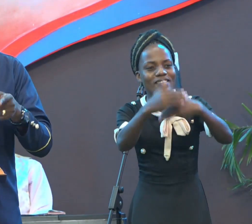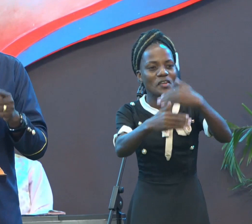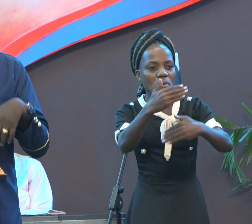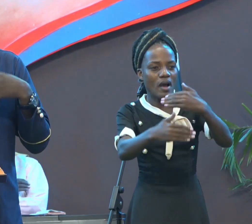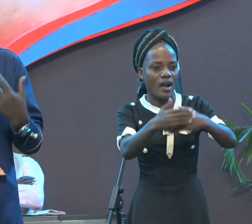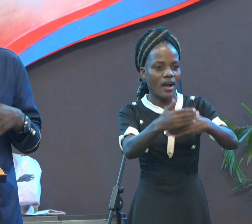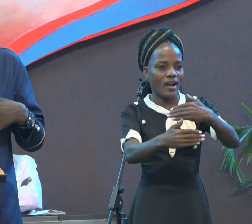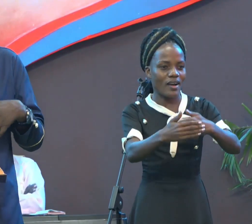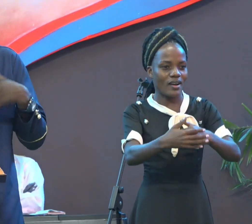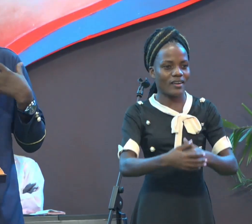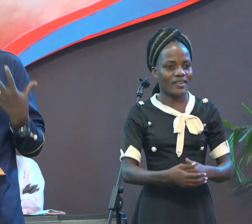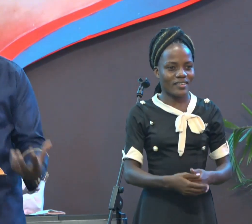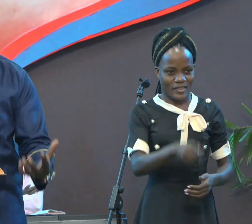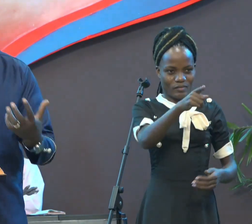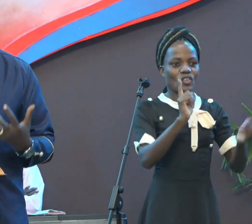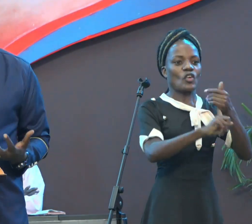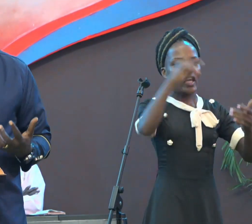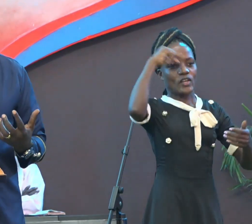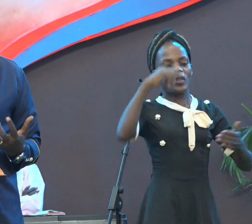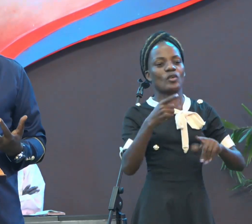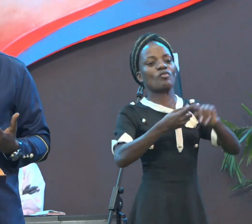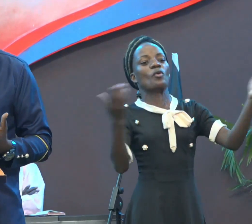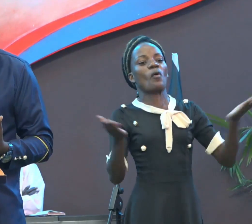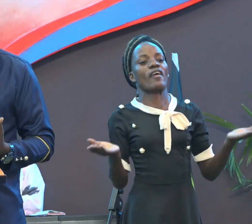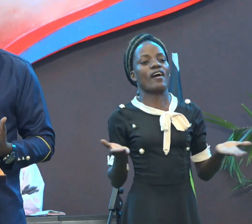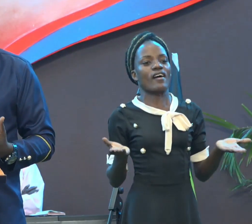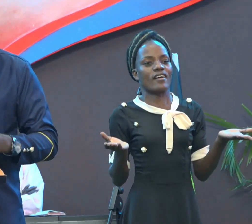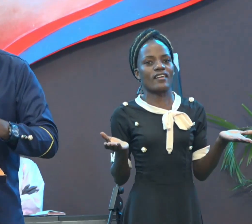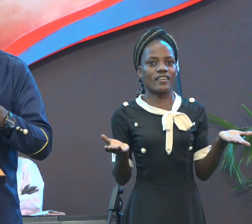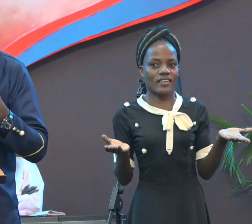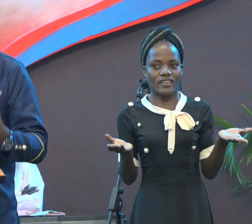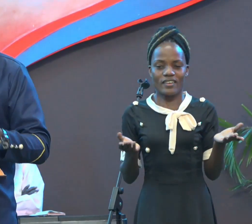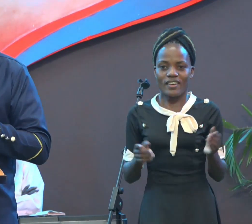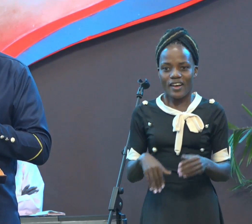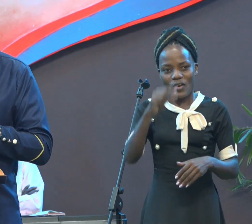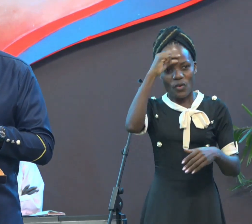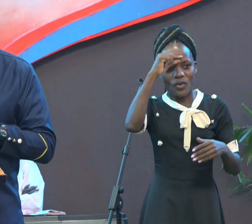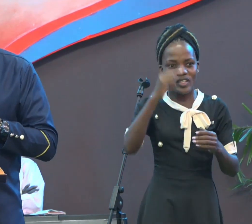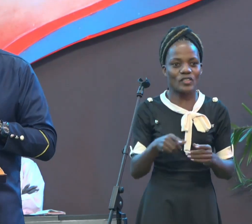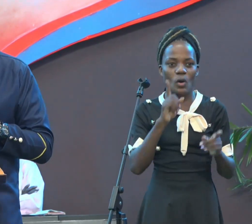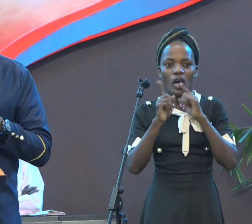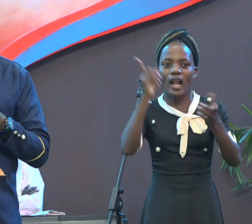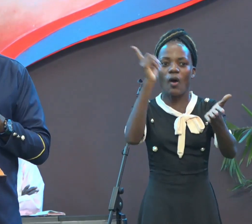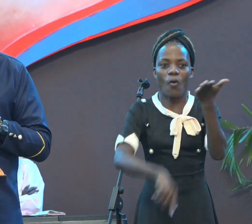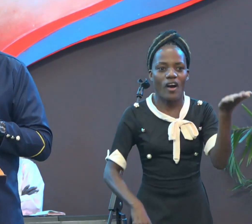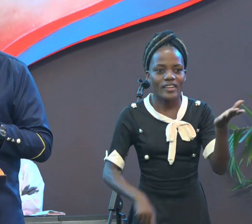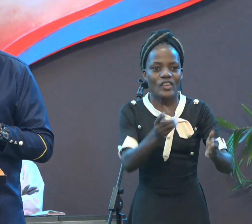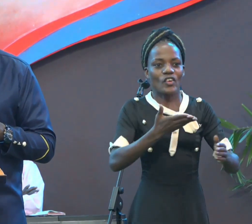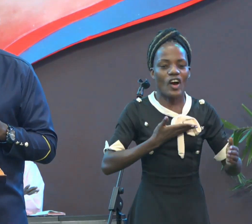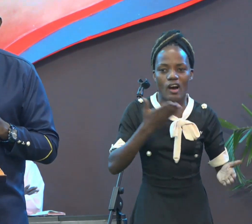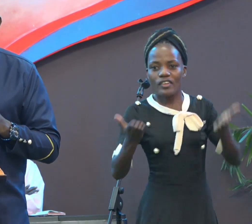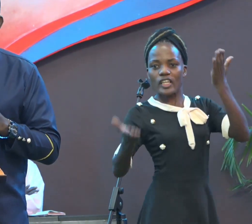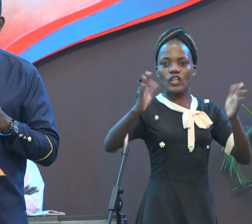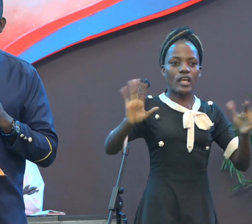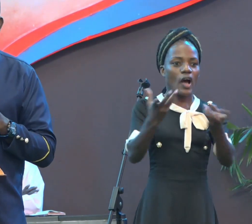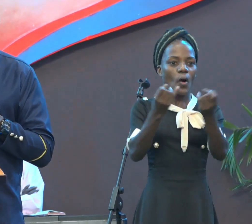mwocheyo ekyebibuuzo kati gwa magezi wagajja wa? Now you ask him, where do you get the wisdom from? Gafaanana gatya? How does it look oyina like? Kilo mmeka? How many